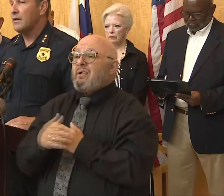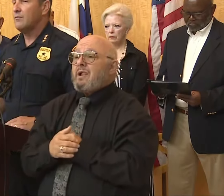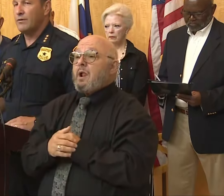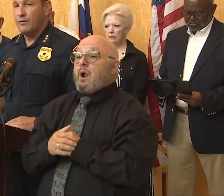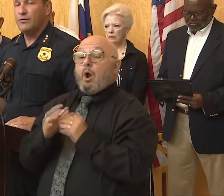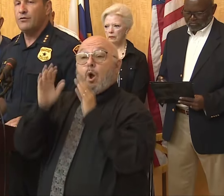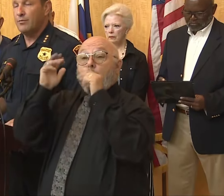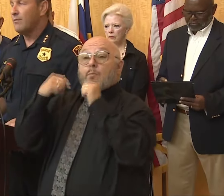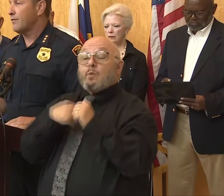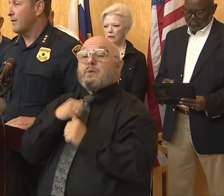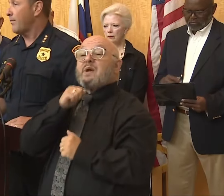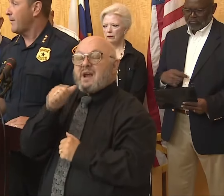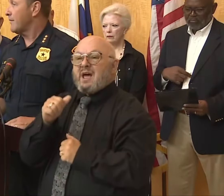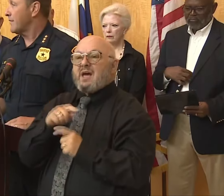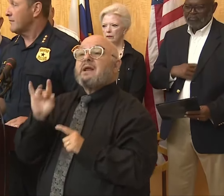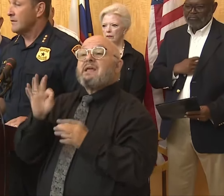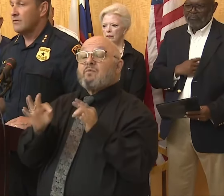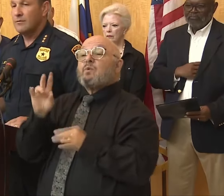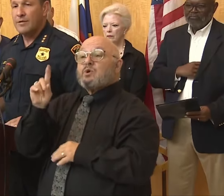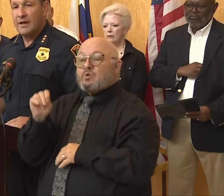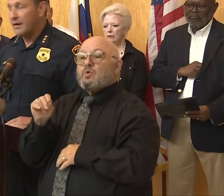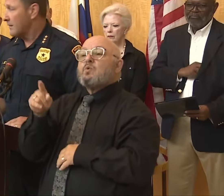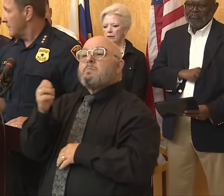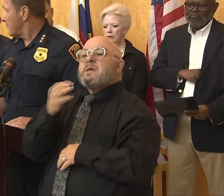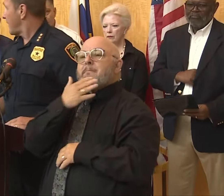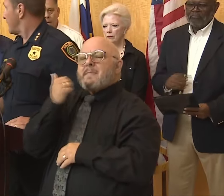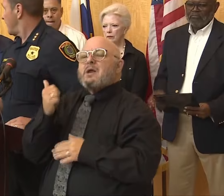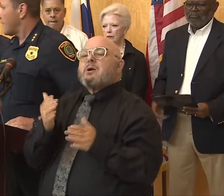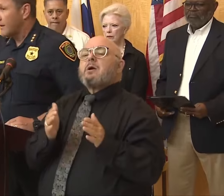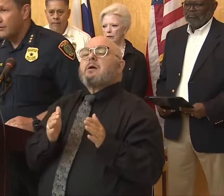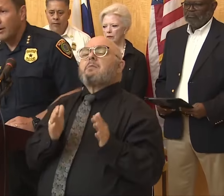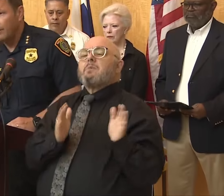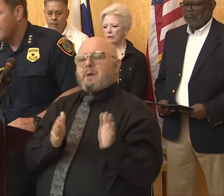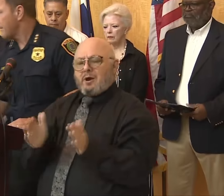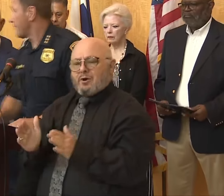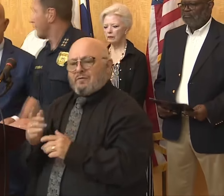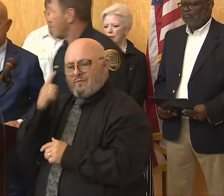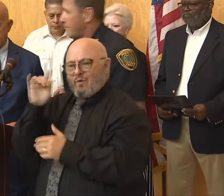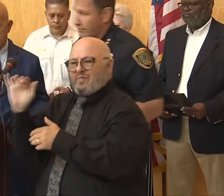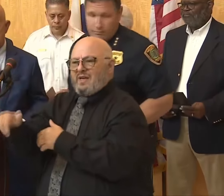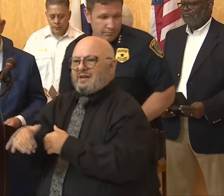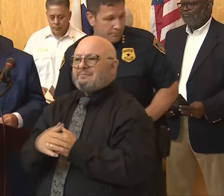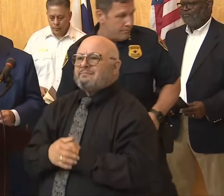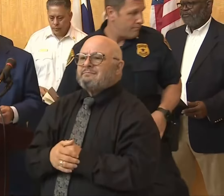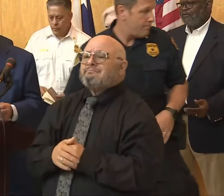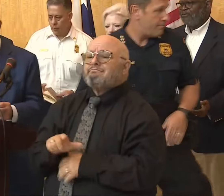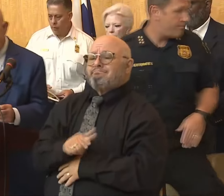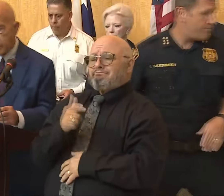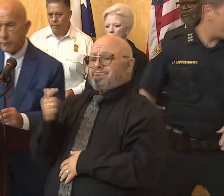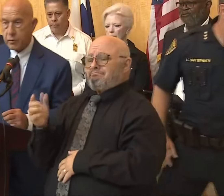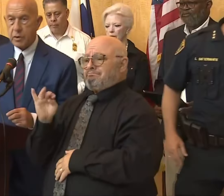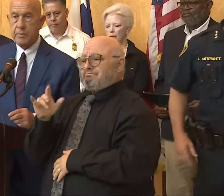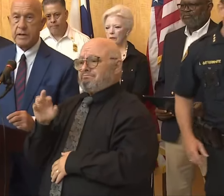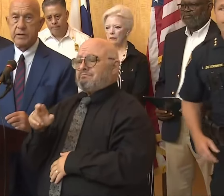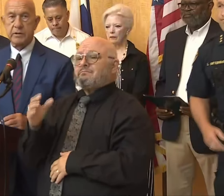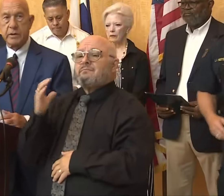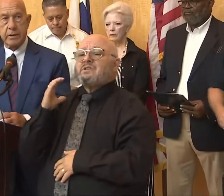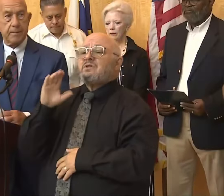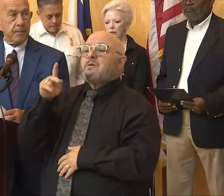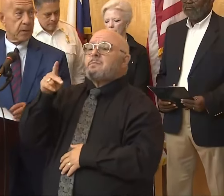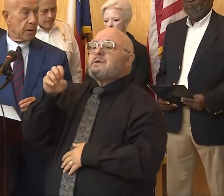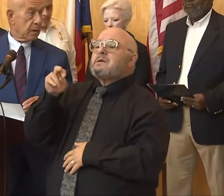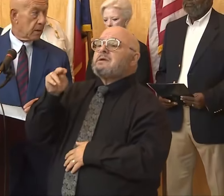won't, but if we do, you'll be much better prepared for that. So with that, I'll yield back to the mayor. Thank you all. Thank you, Chief. And Chief Pena, if you'll come tell